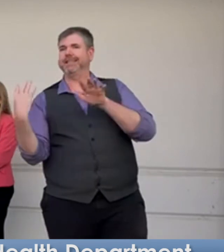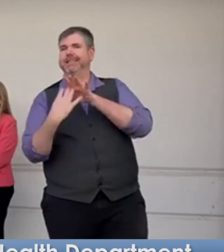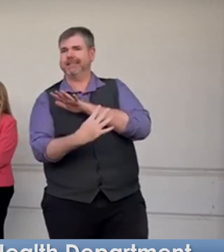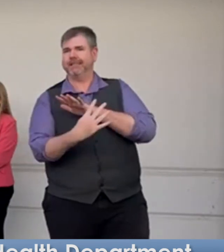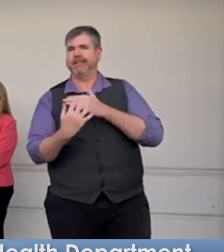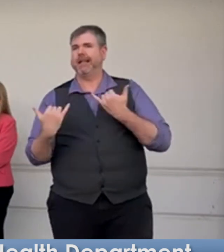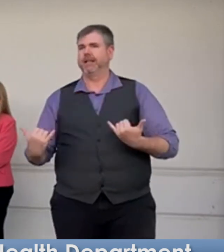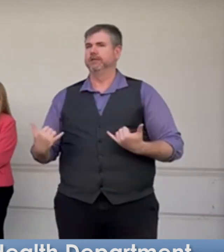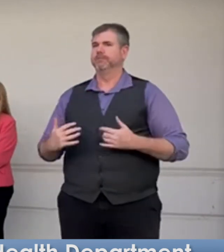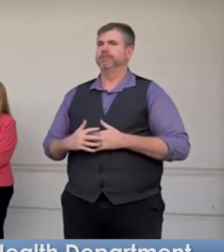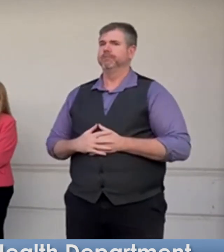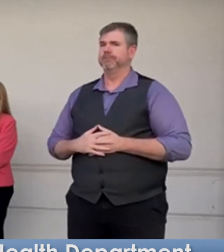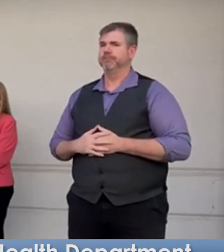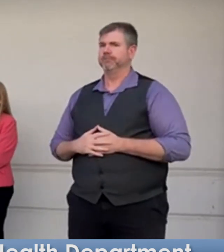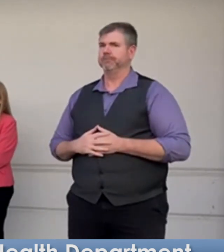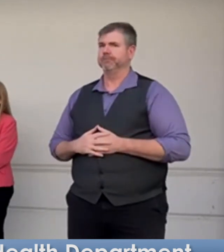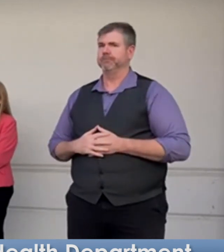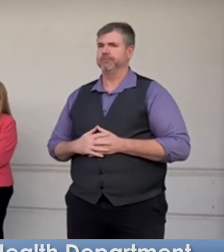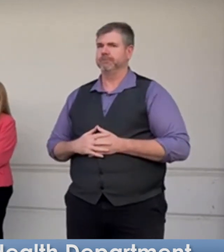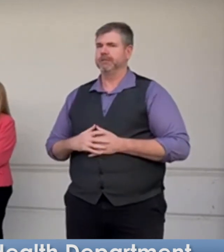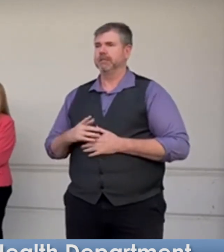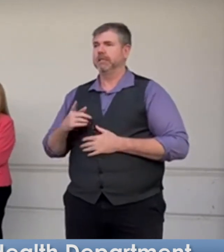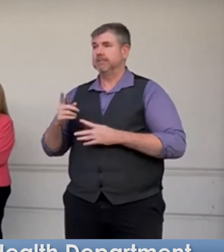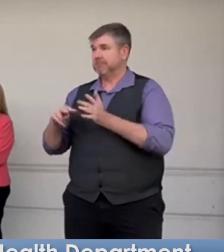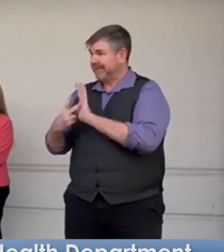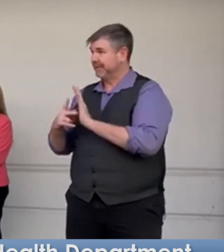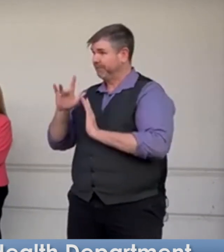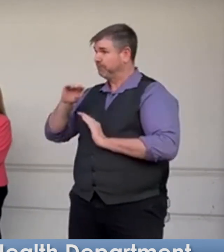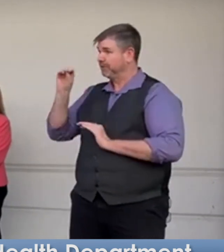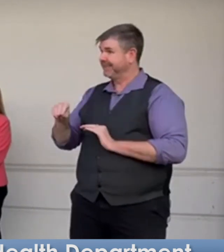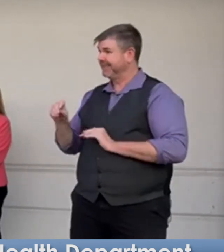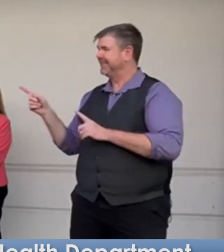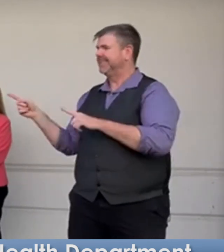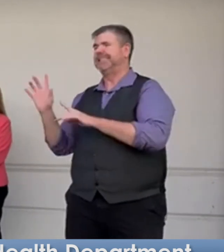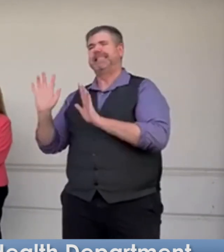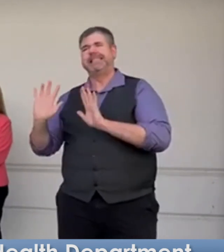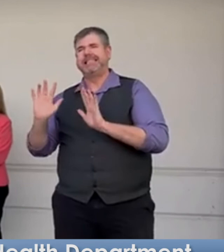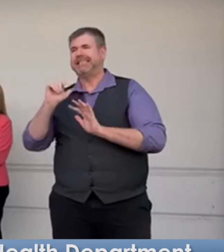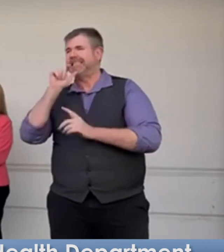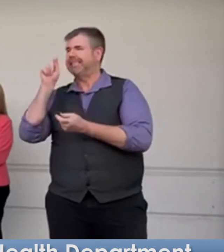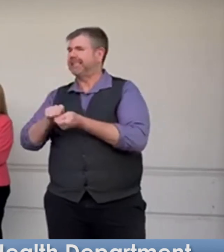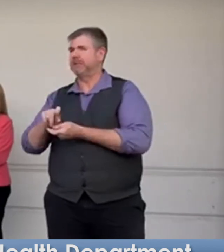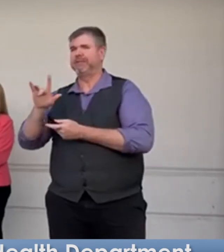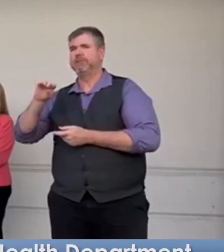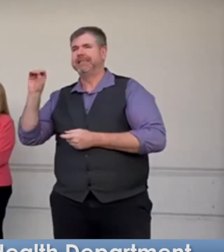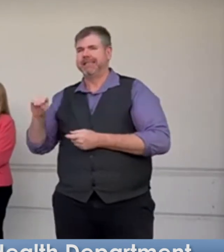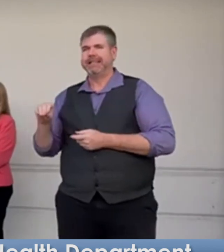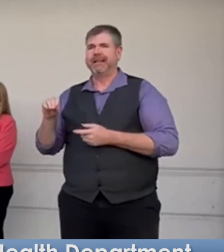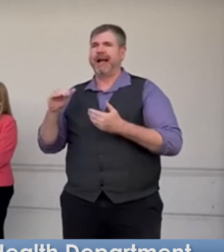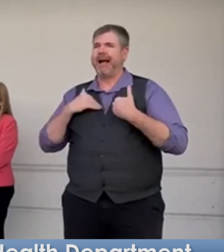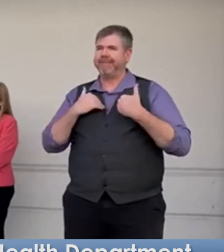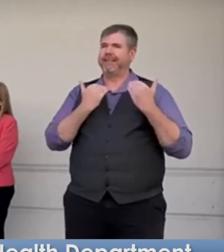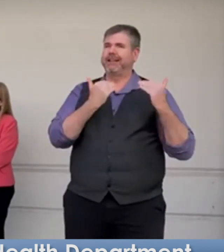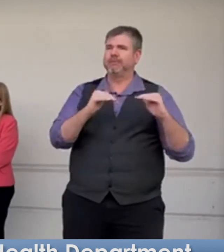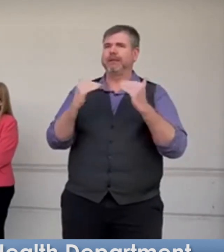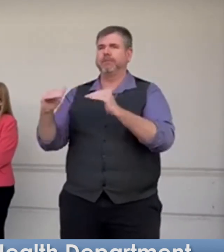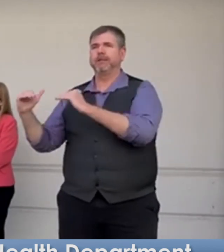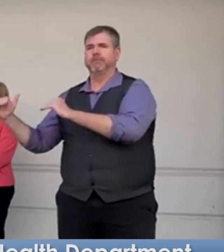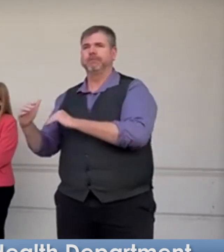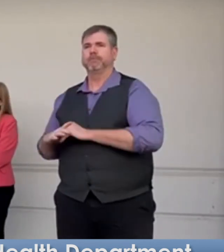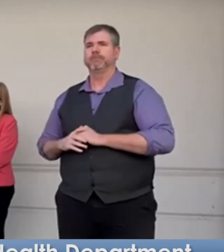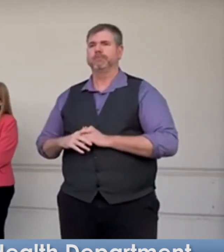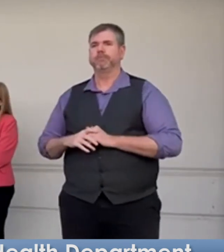but there are different restrictions that are functionally equivalent. So they have to maintain appropriate spacing,